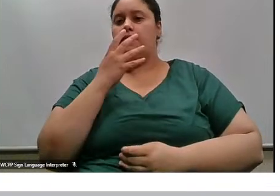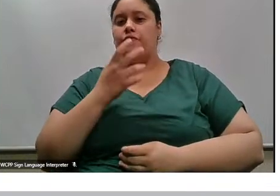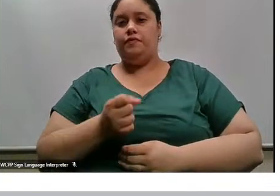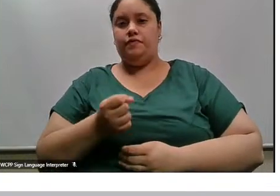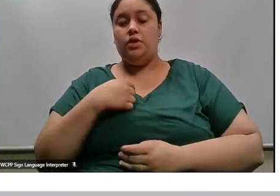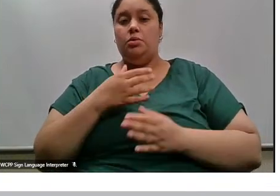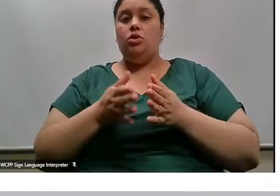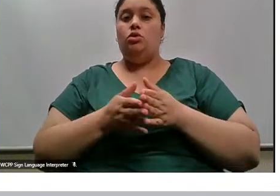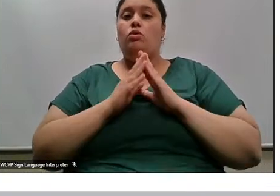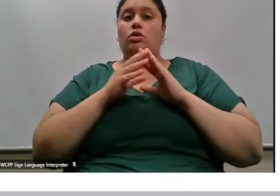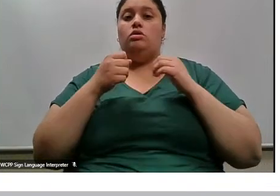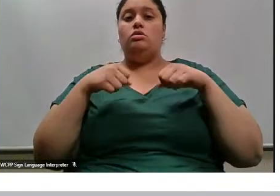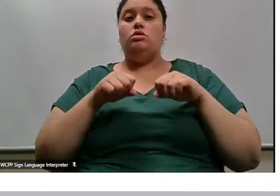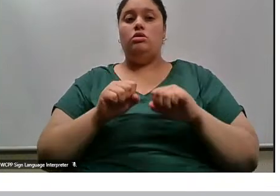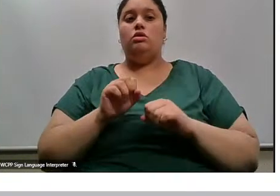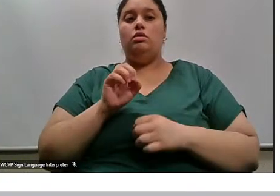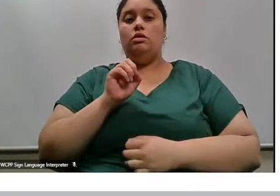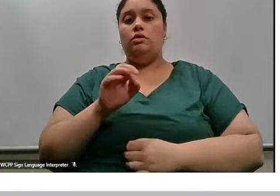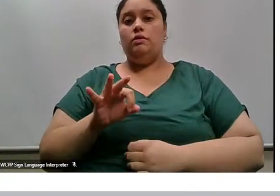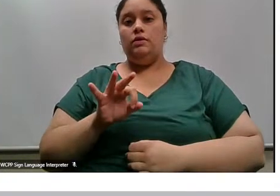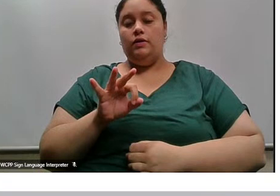request Chair